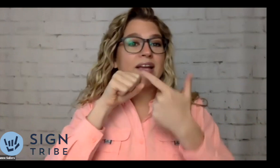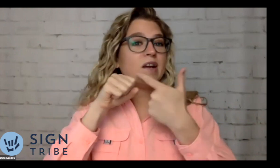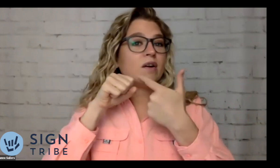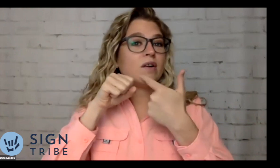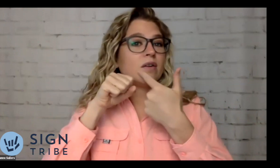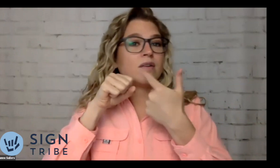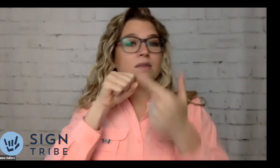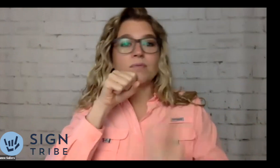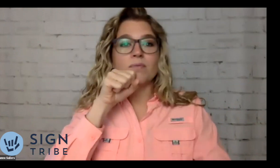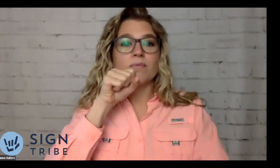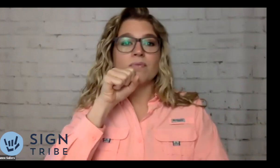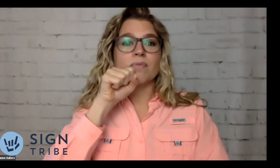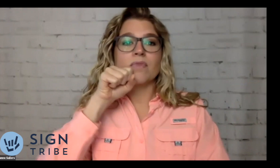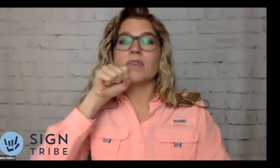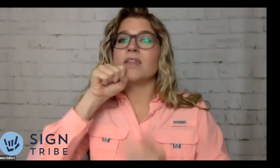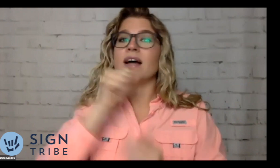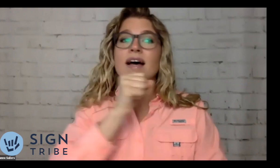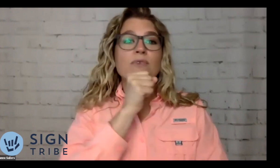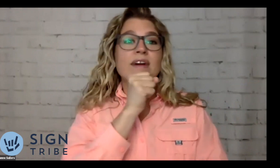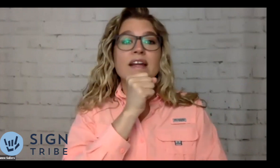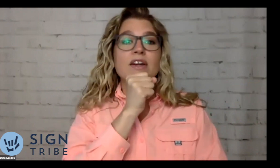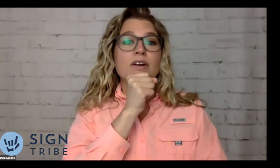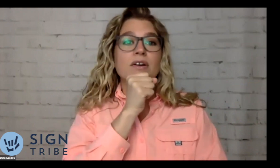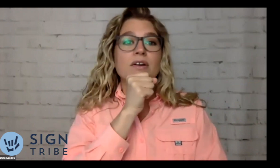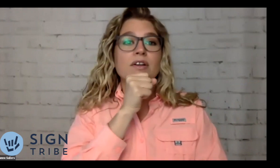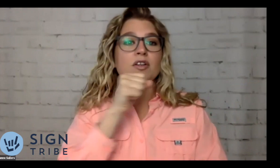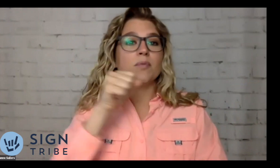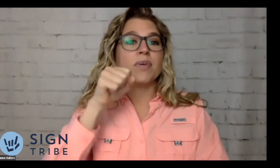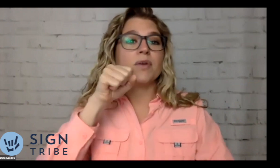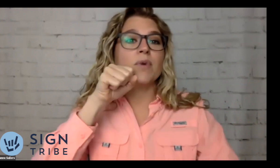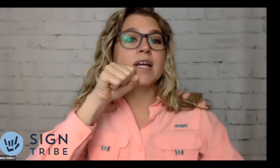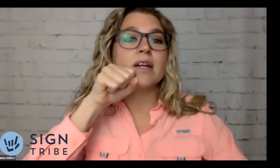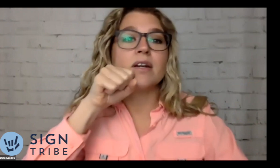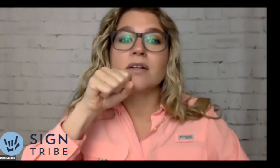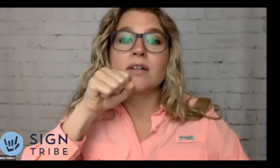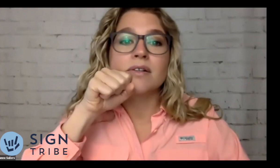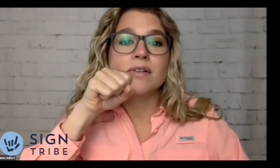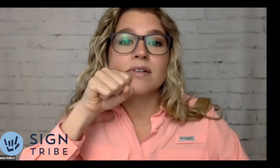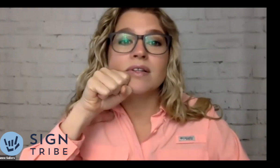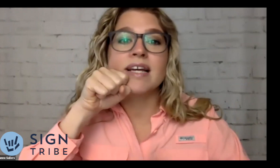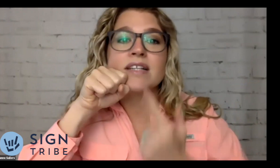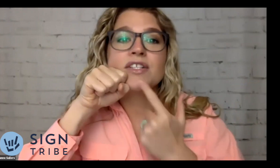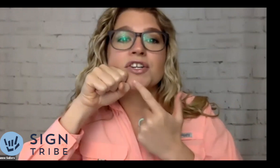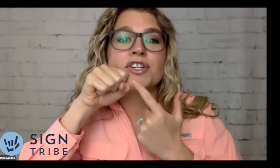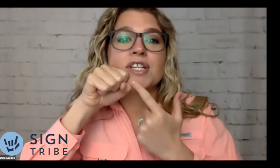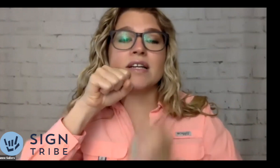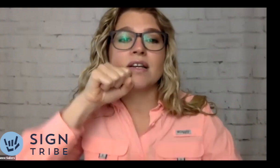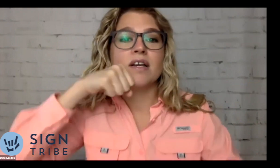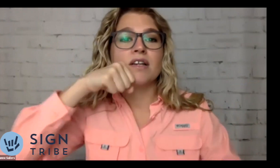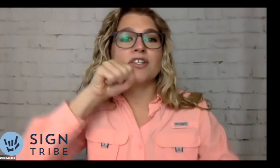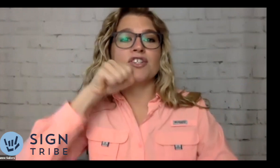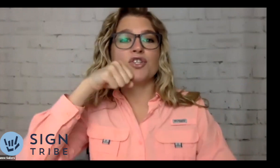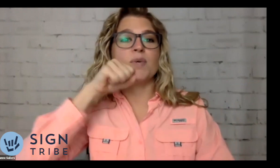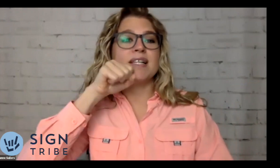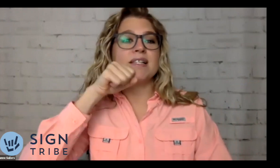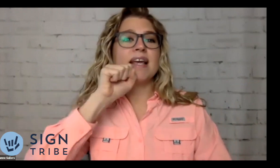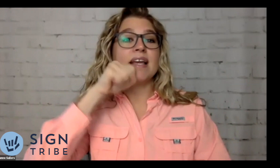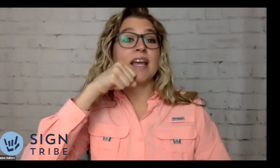here, not right here, but right here next to your chin. Just twist.